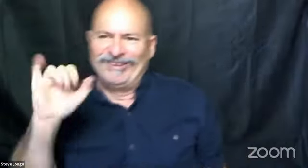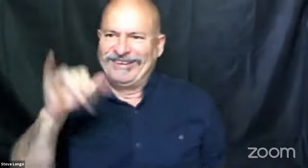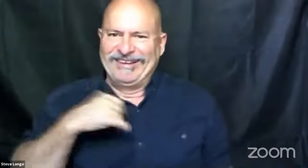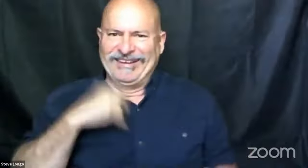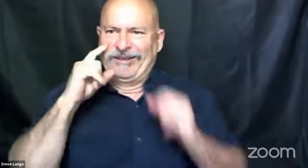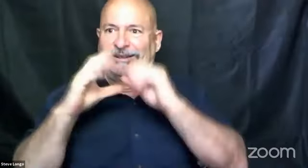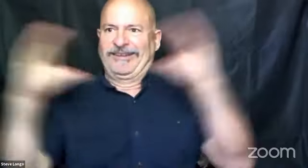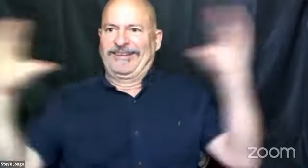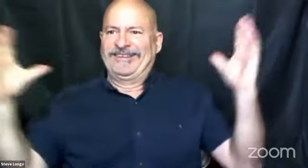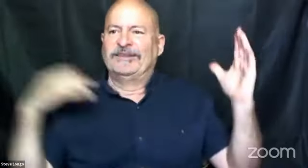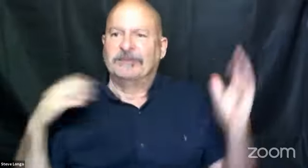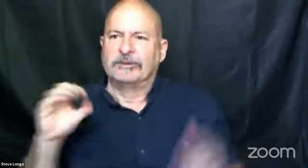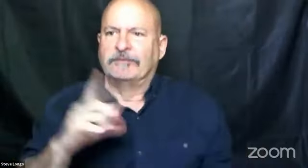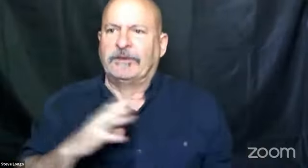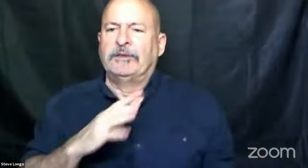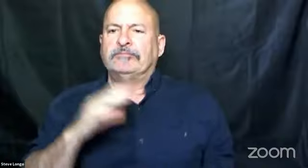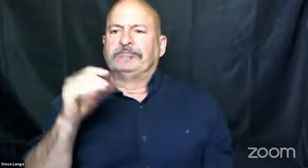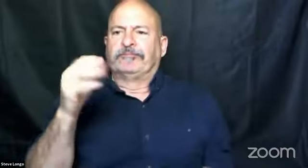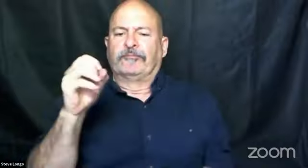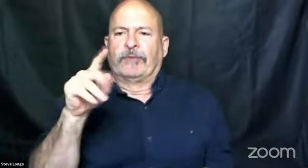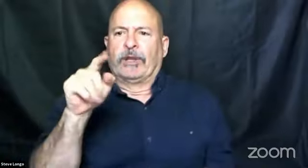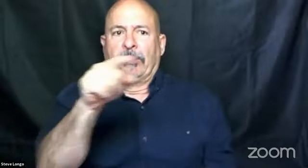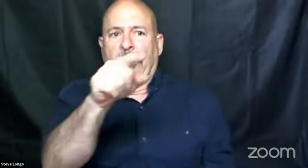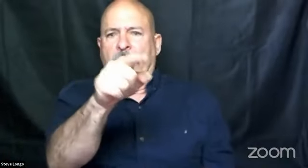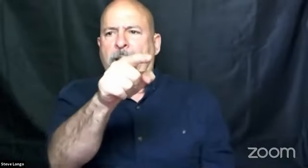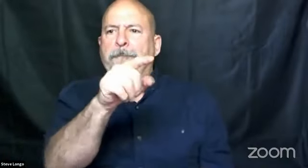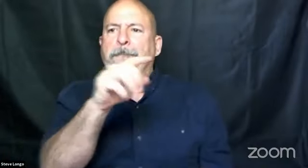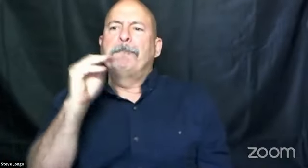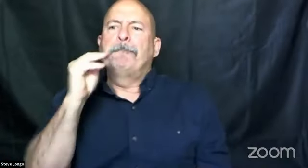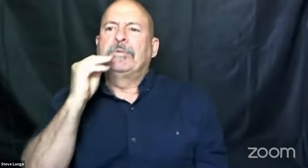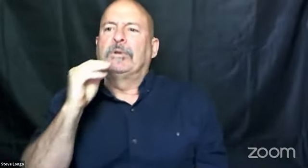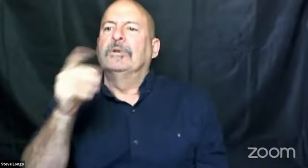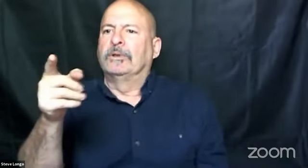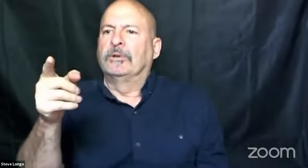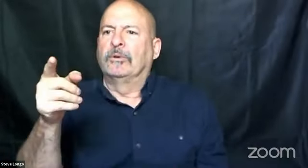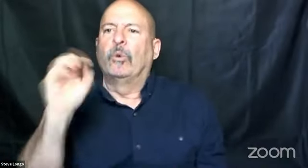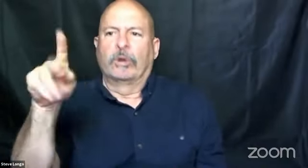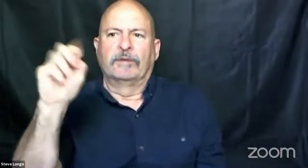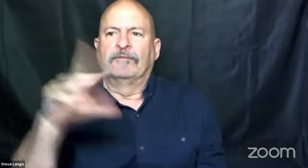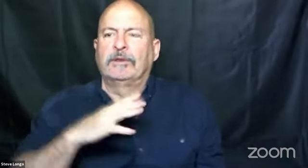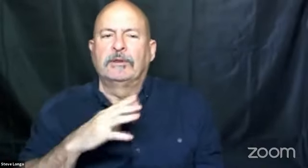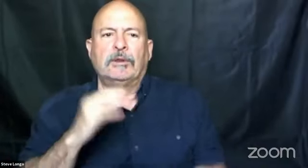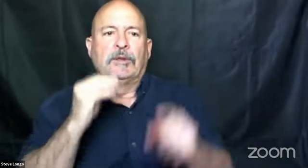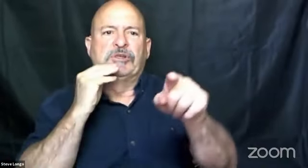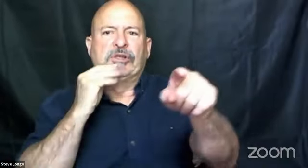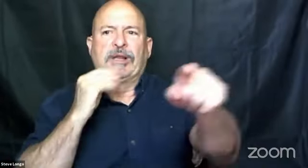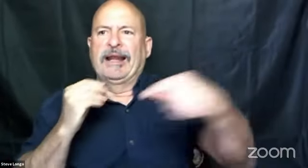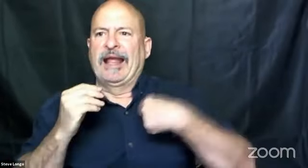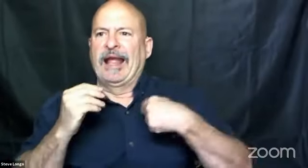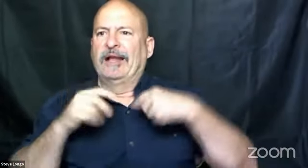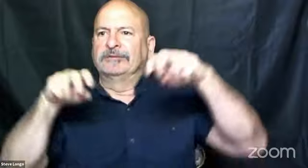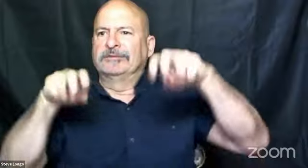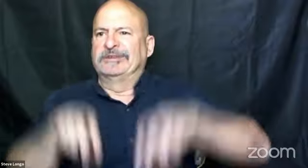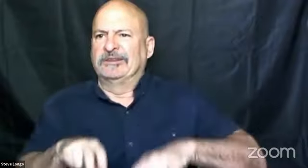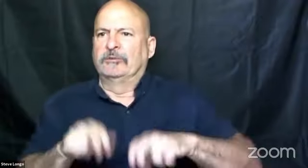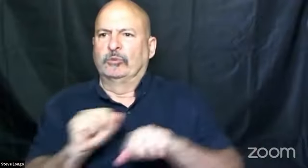It's just saying keep going. We just want to make sure people could see you. Of course, of course. Sorry, I thought I must have hit something. Where